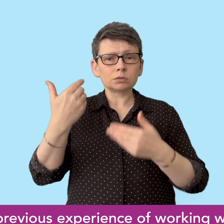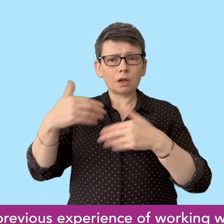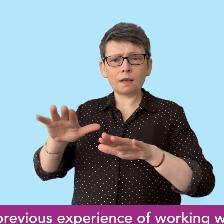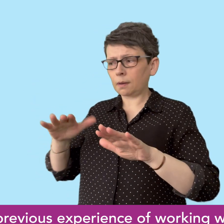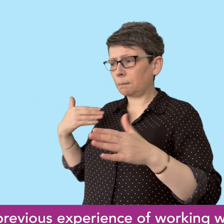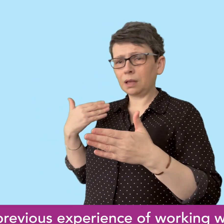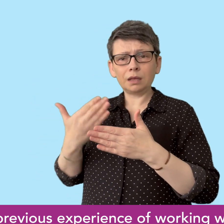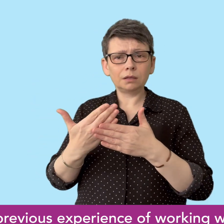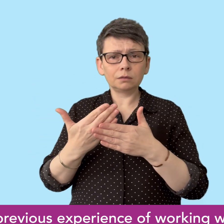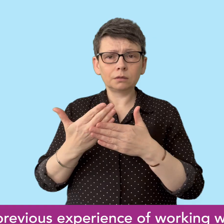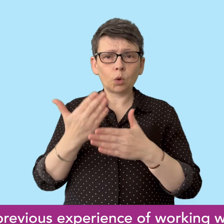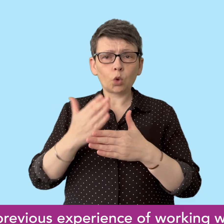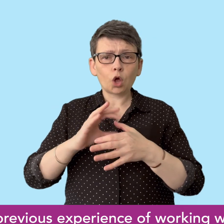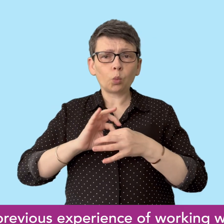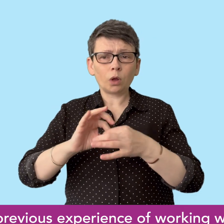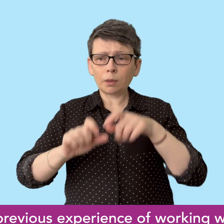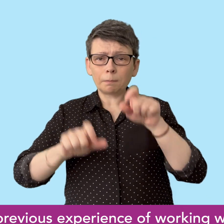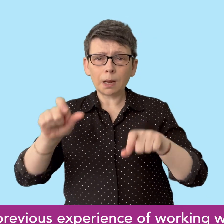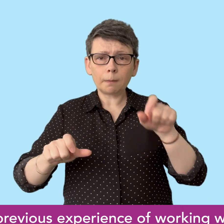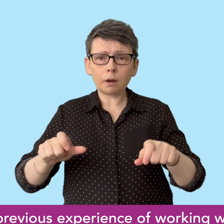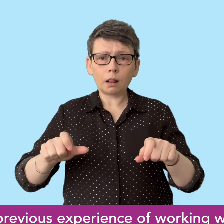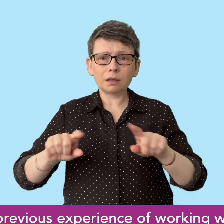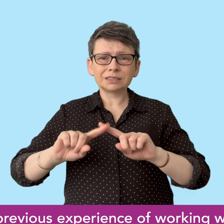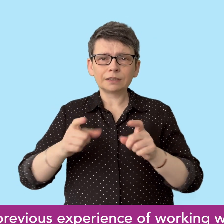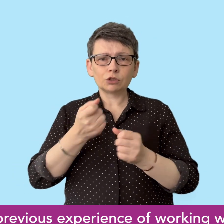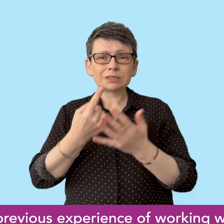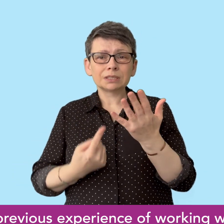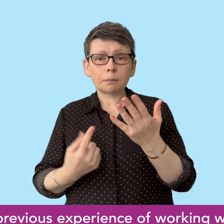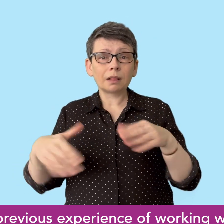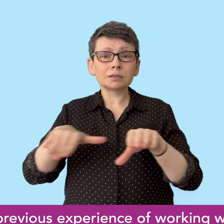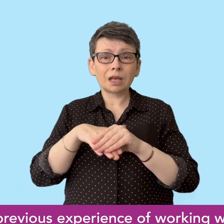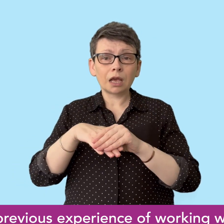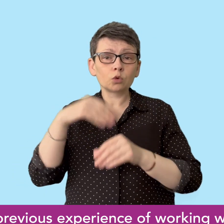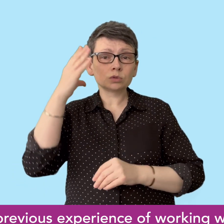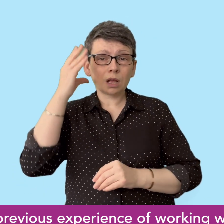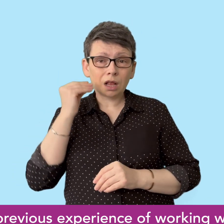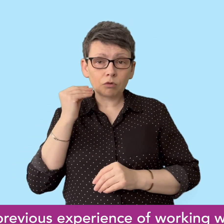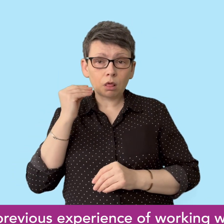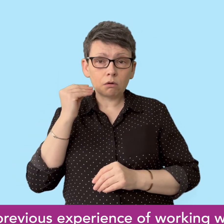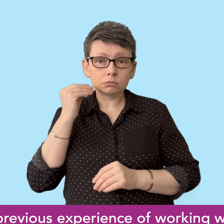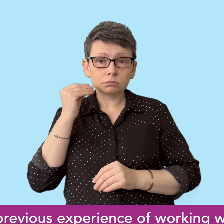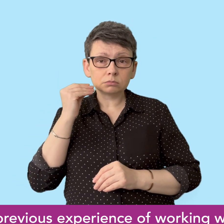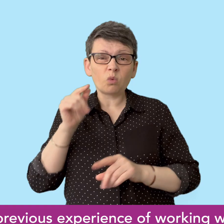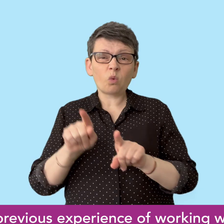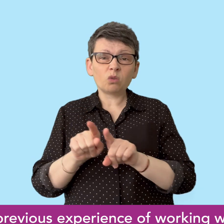Have previous experience of working with people with disabilities, including hearing or sight